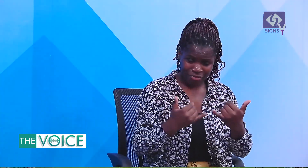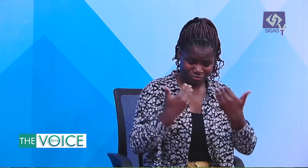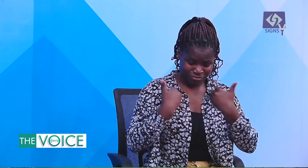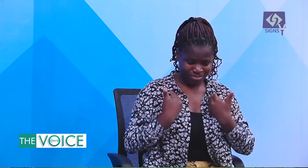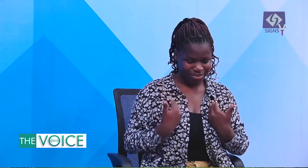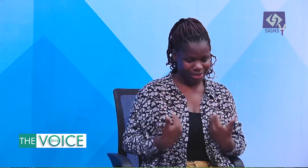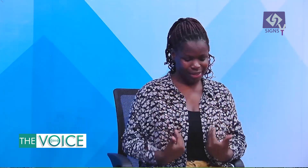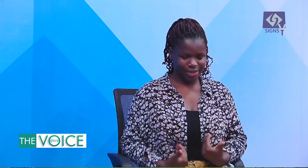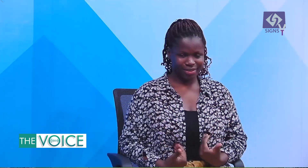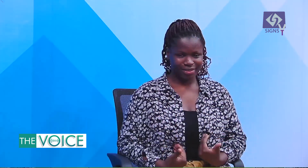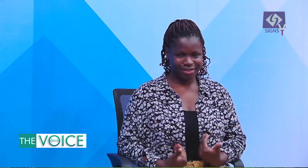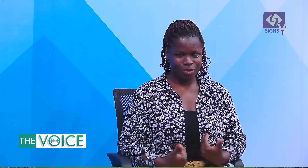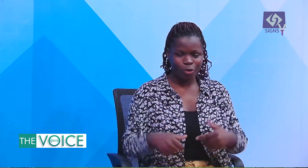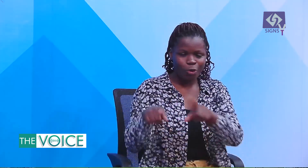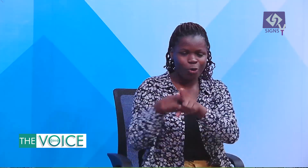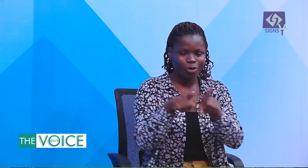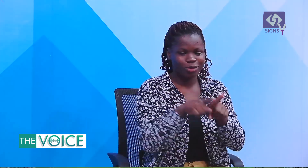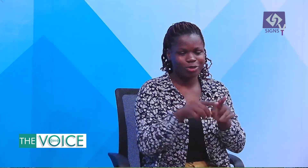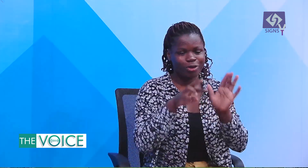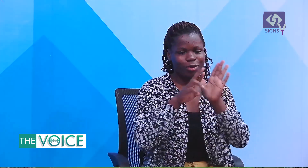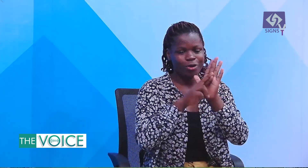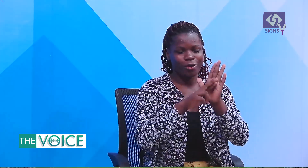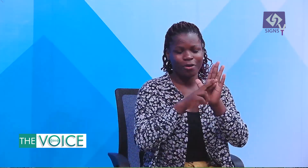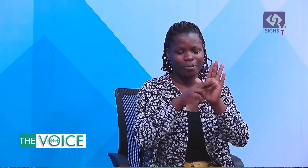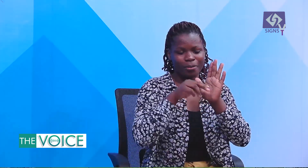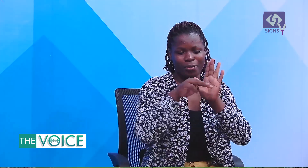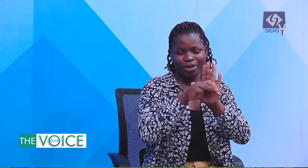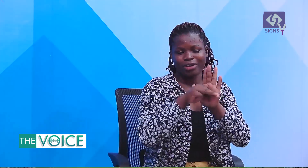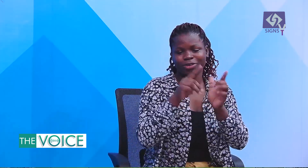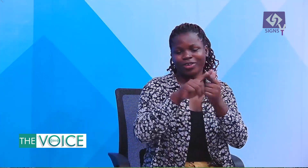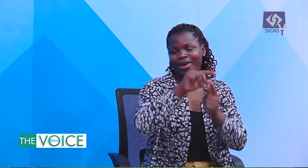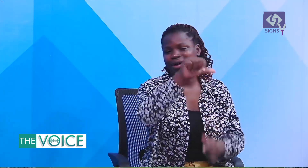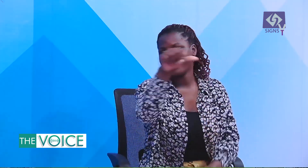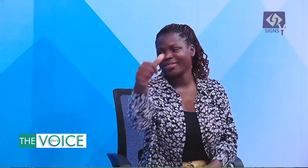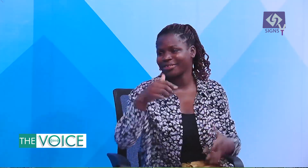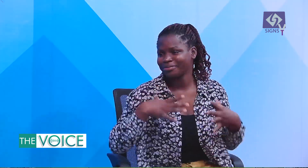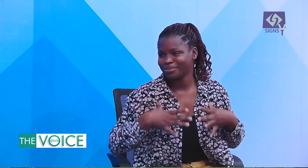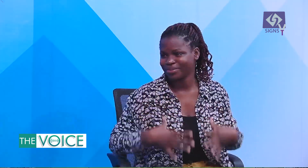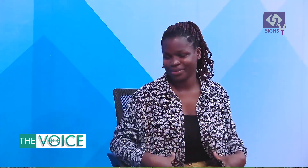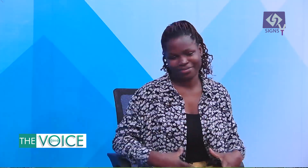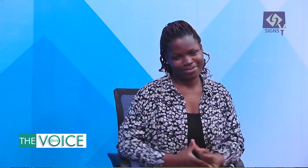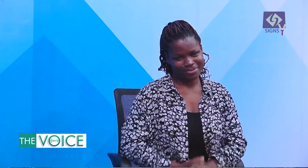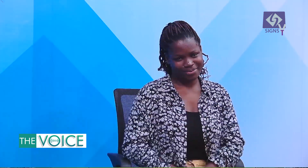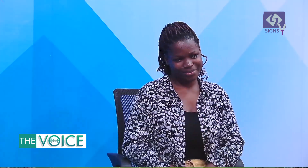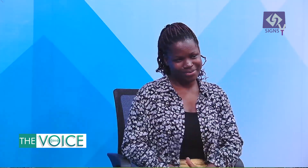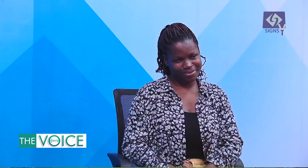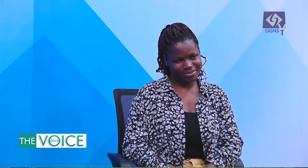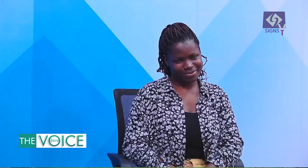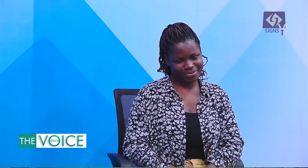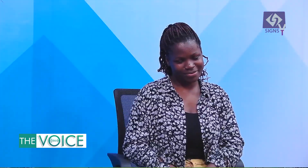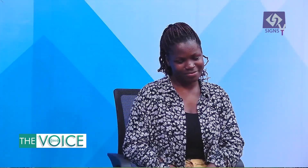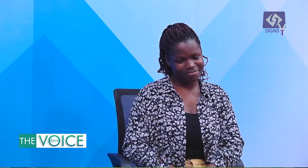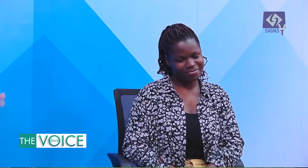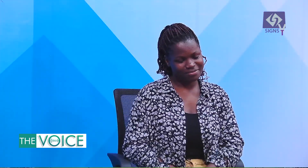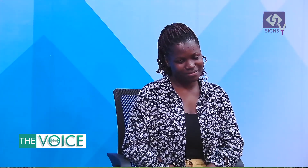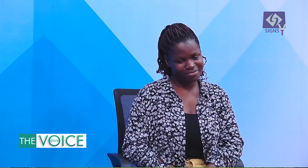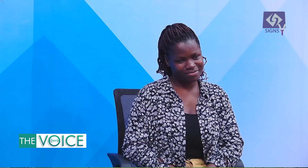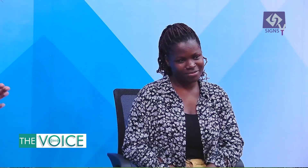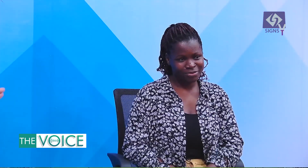about mentorship. And for me, that's how she became my role model, and I'd like to be a role model to other